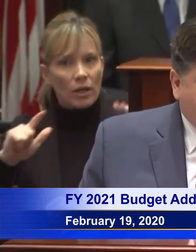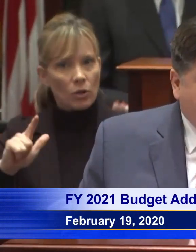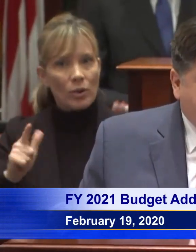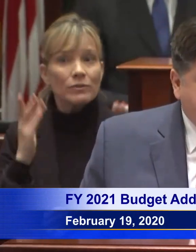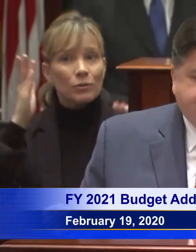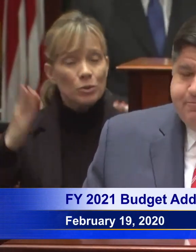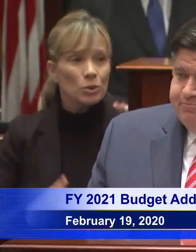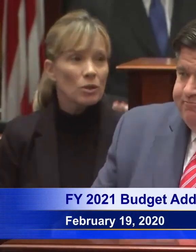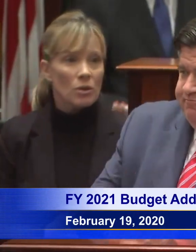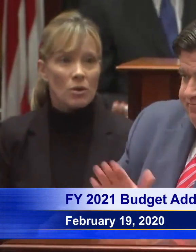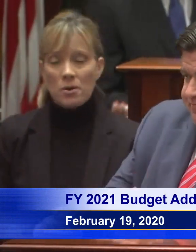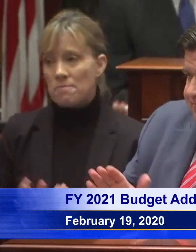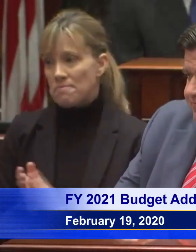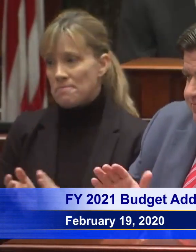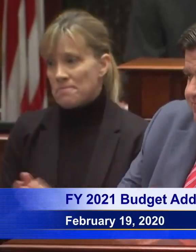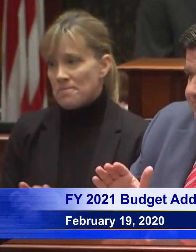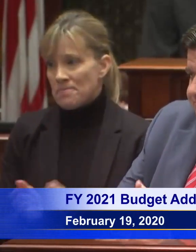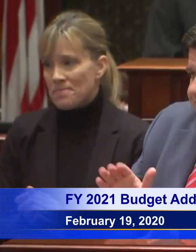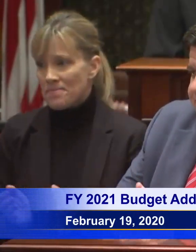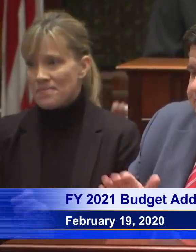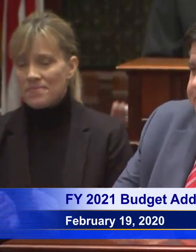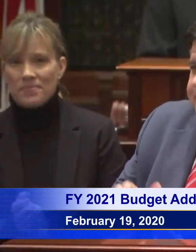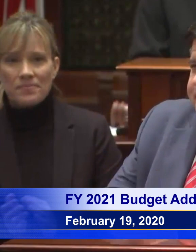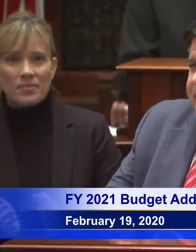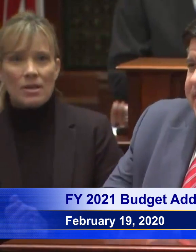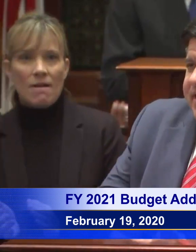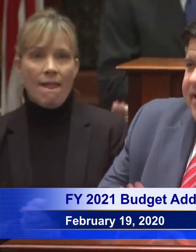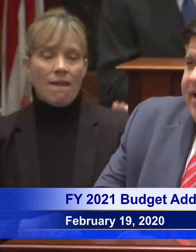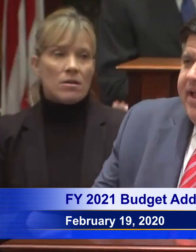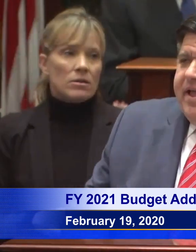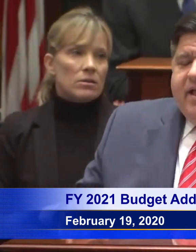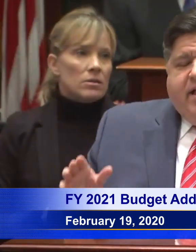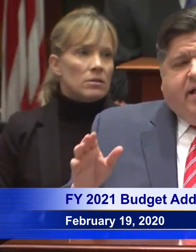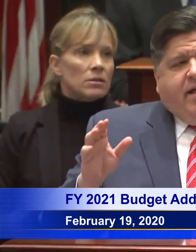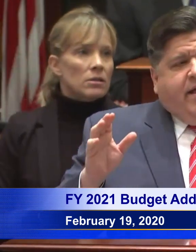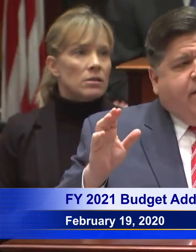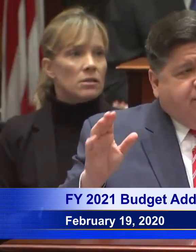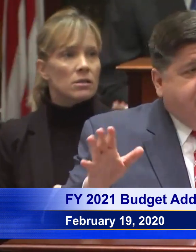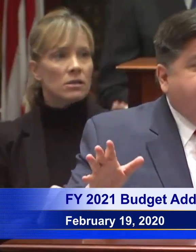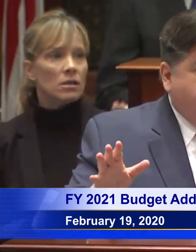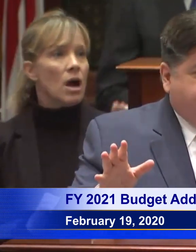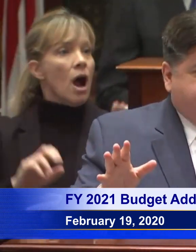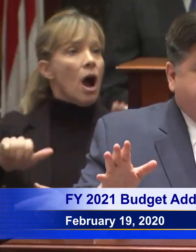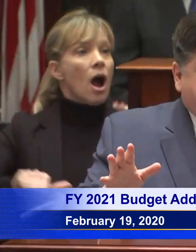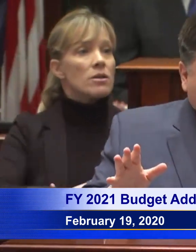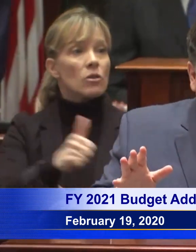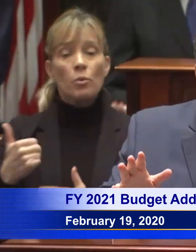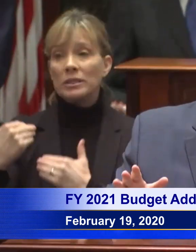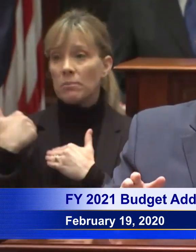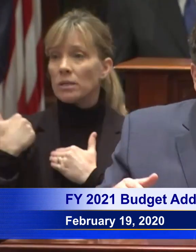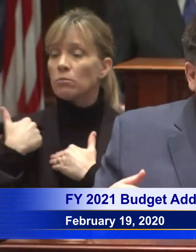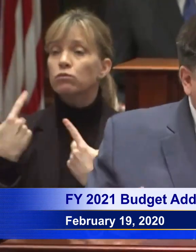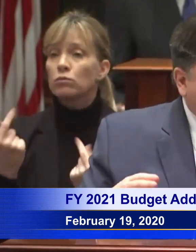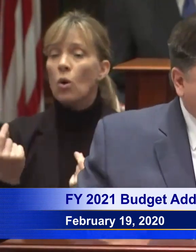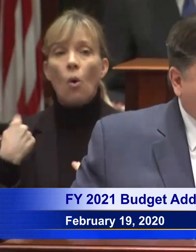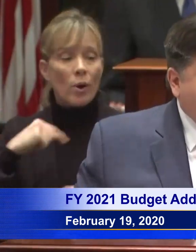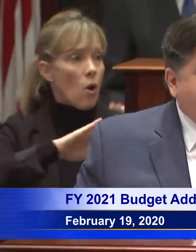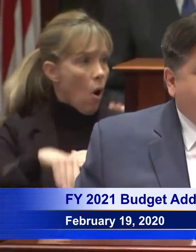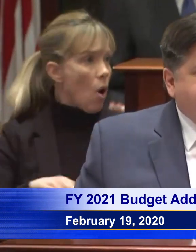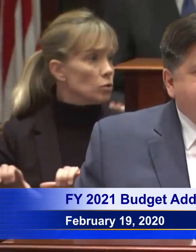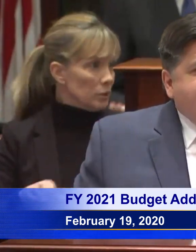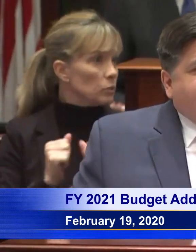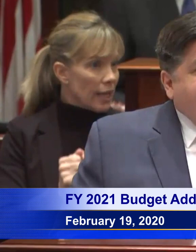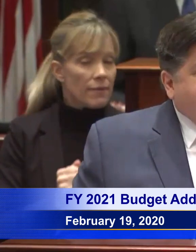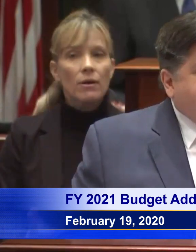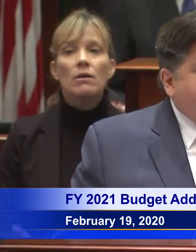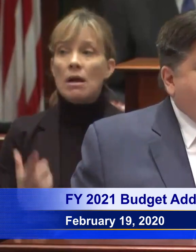Illinois' future. Here's another responsible step that we're all taking